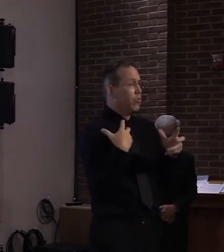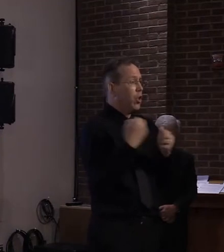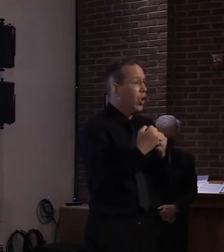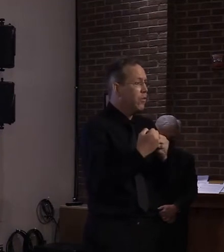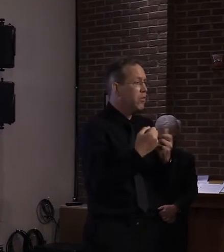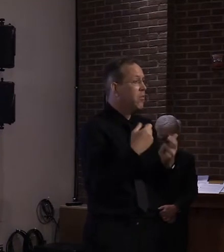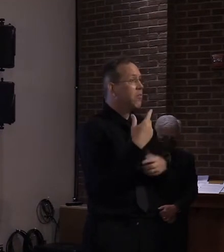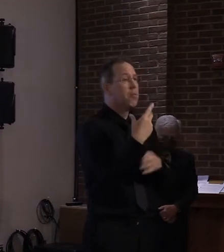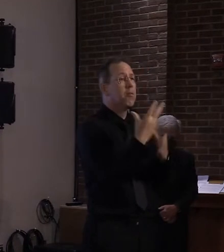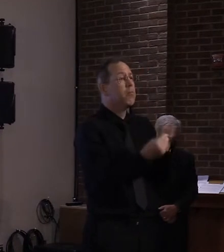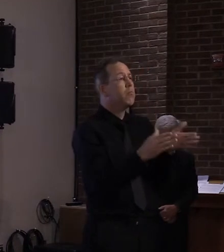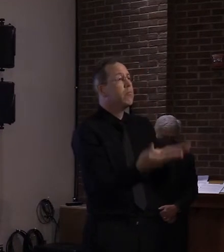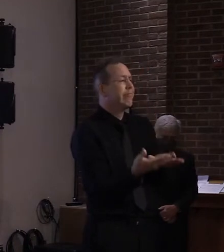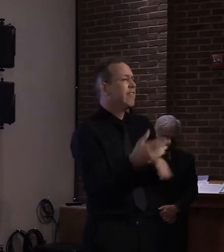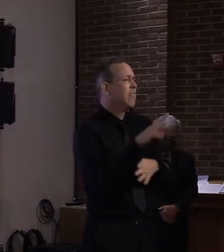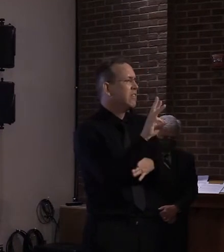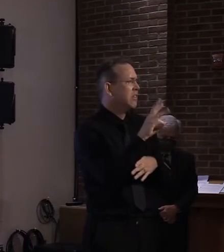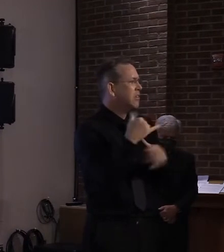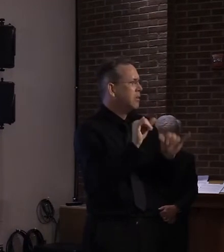weeks.